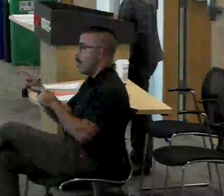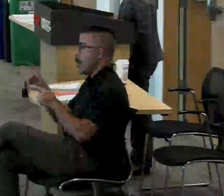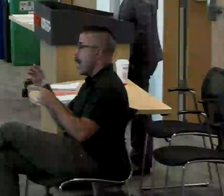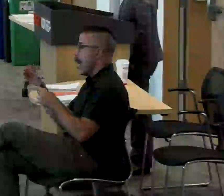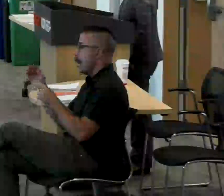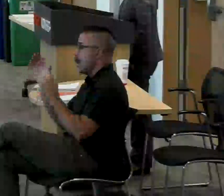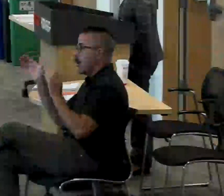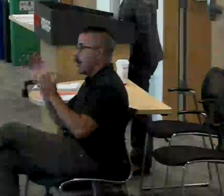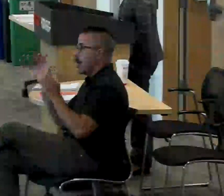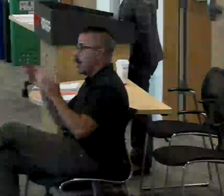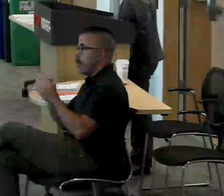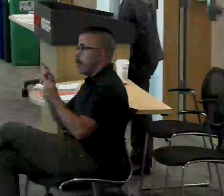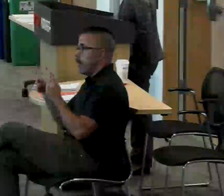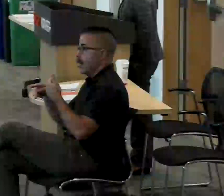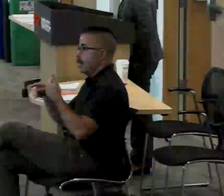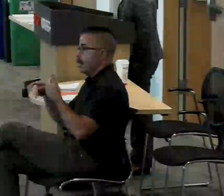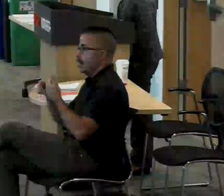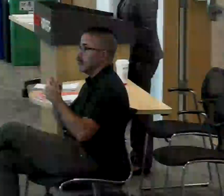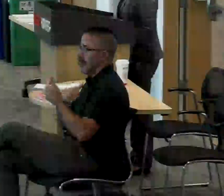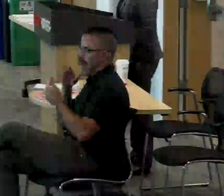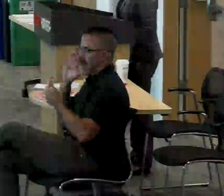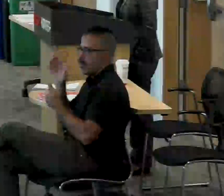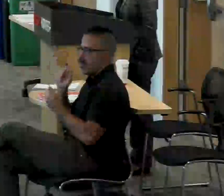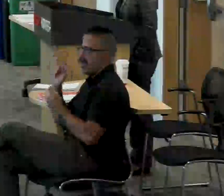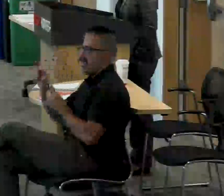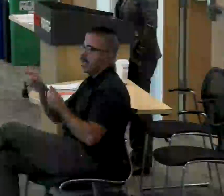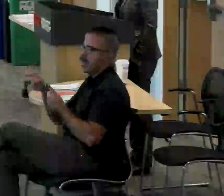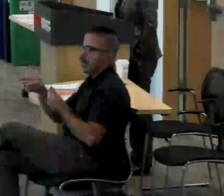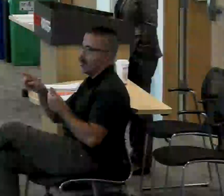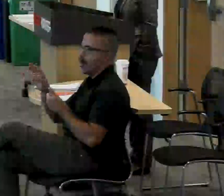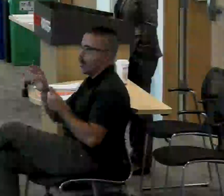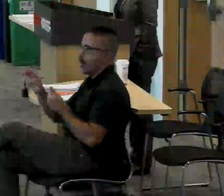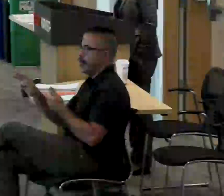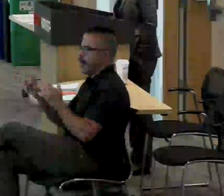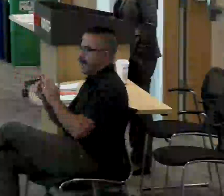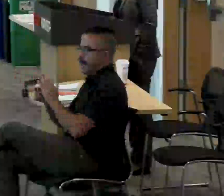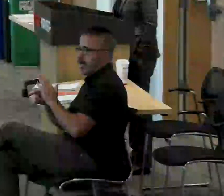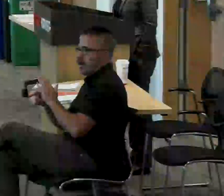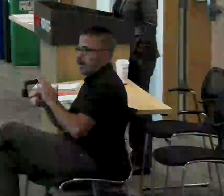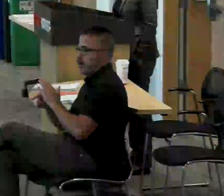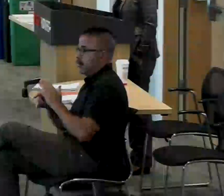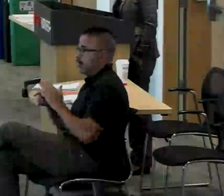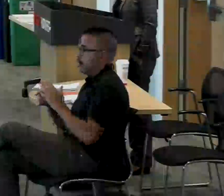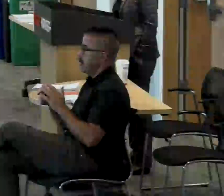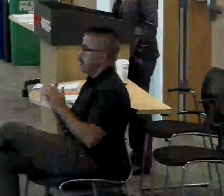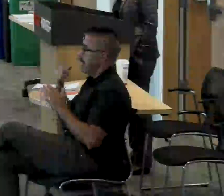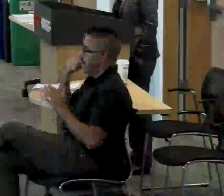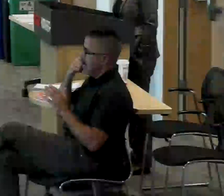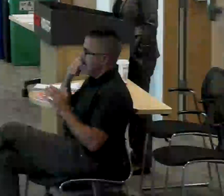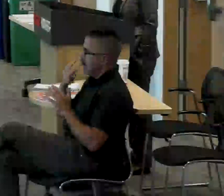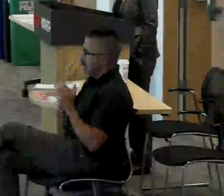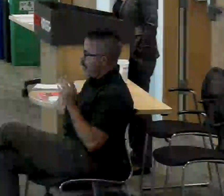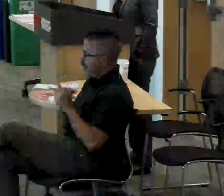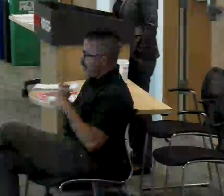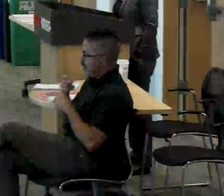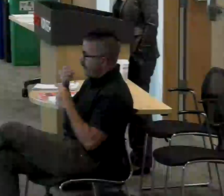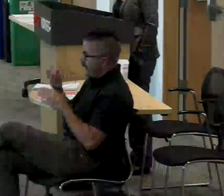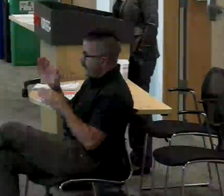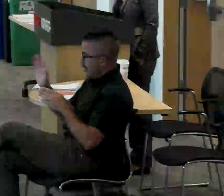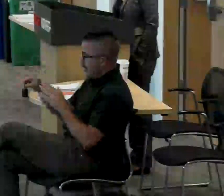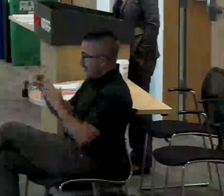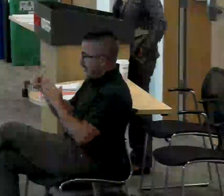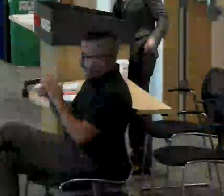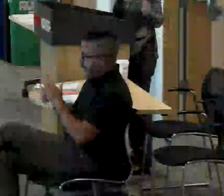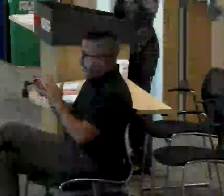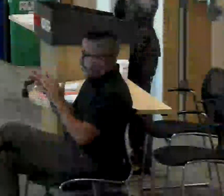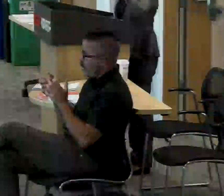a website that I can provide to you, something to think about, what kind of information do they want from you when you